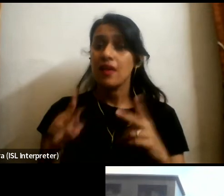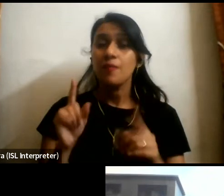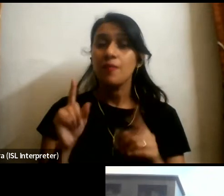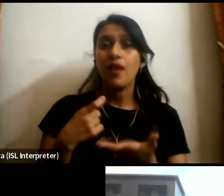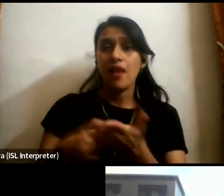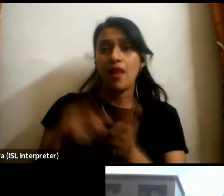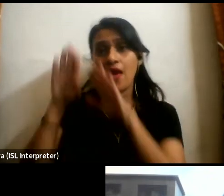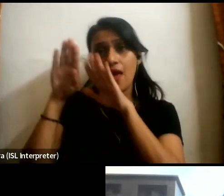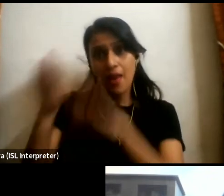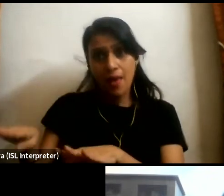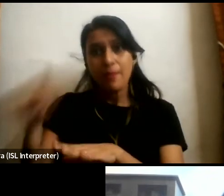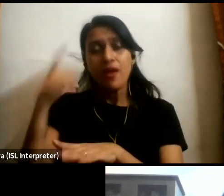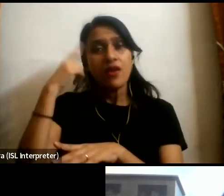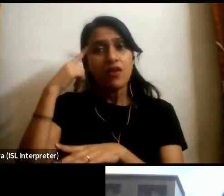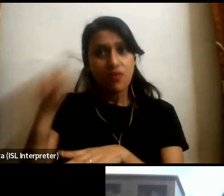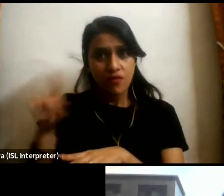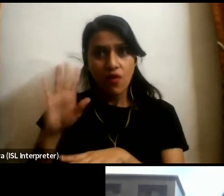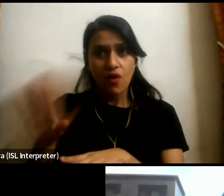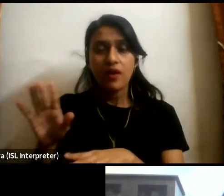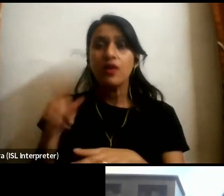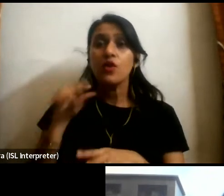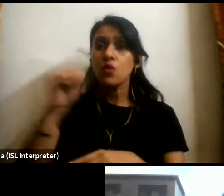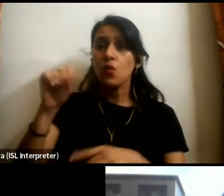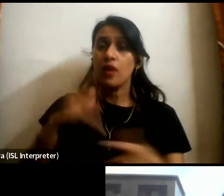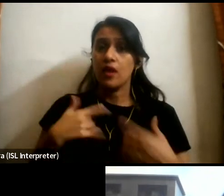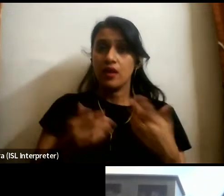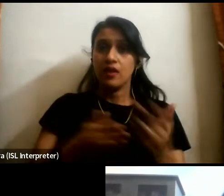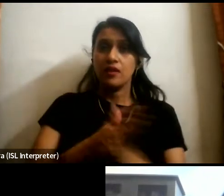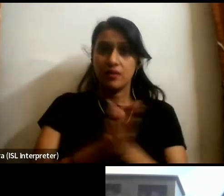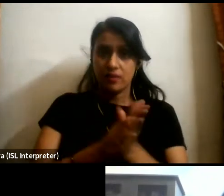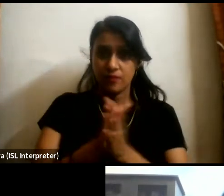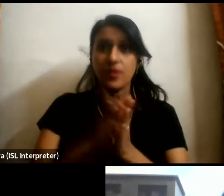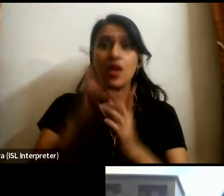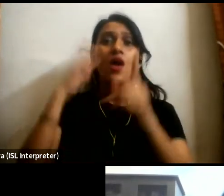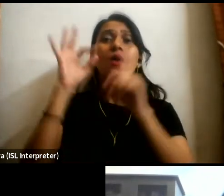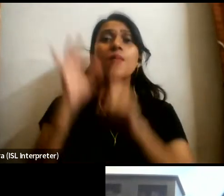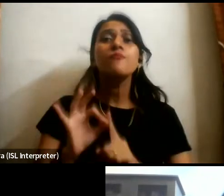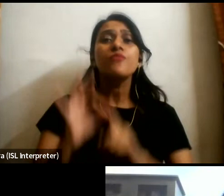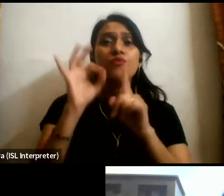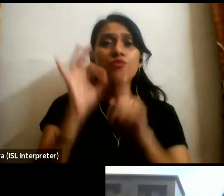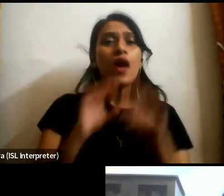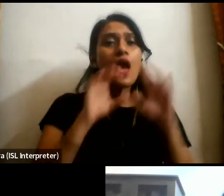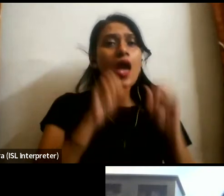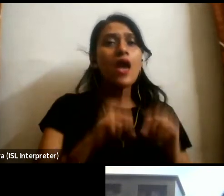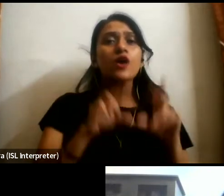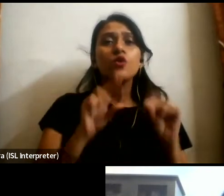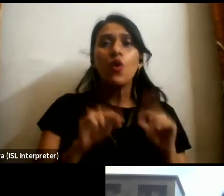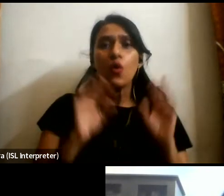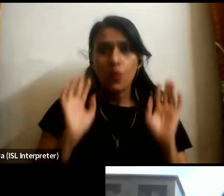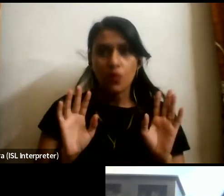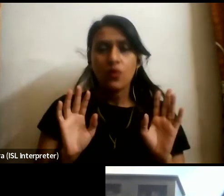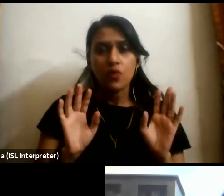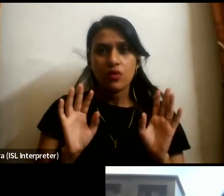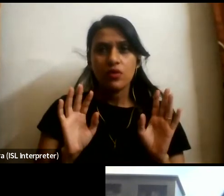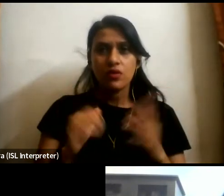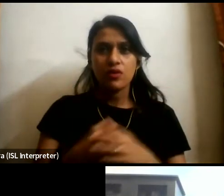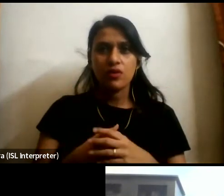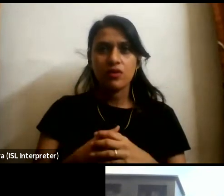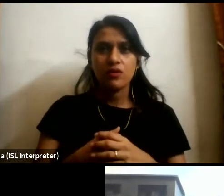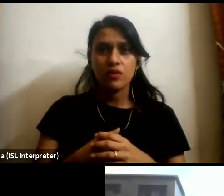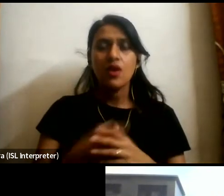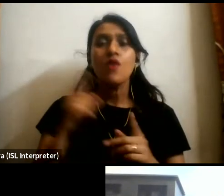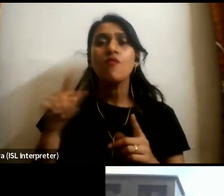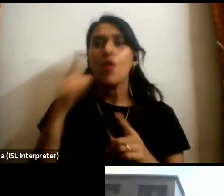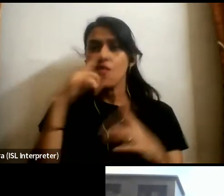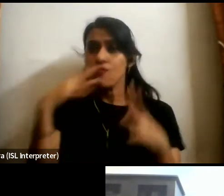reliable. Can I trust your evidence or not? Or are you likely to be lying because you're a woman who's talking